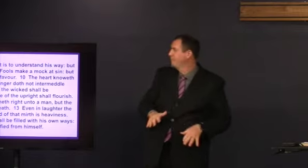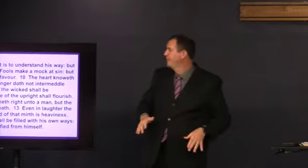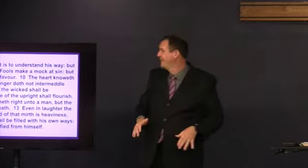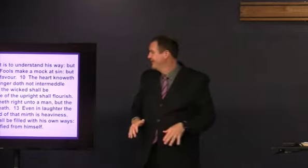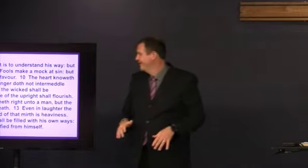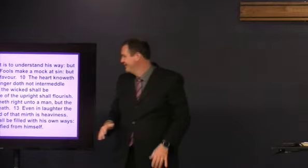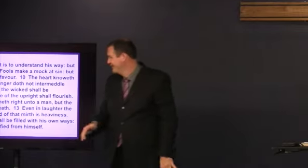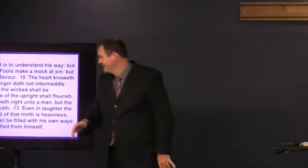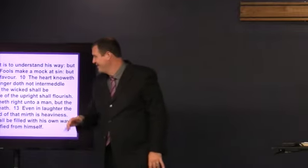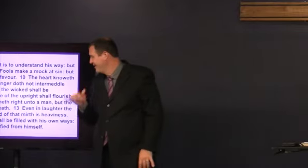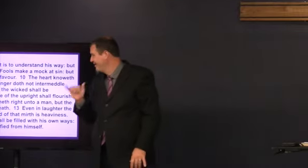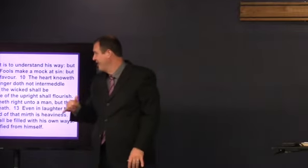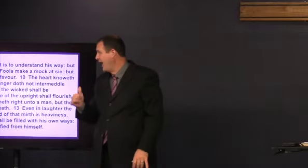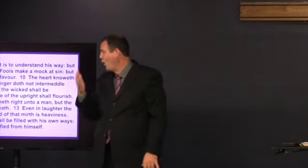mess.